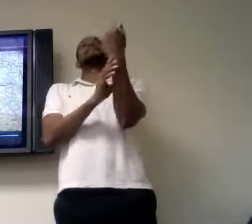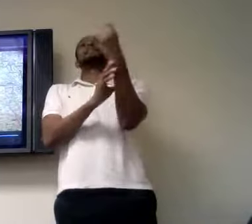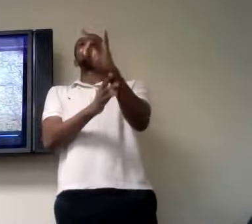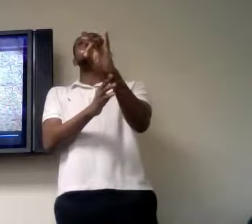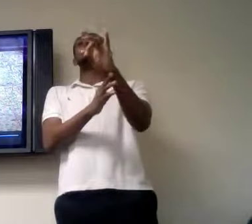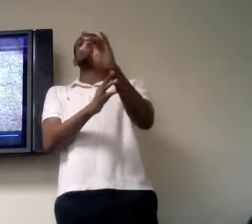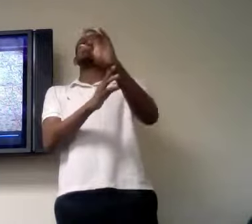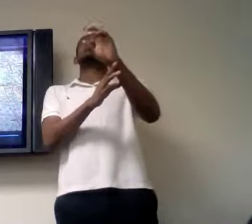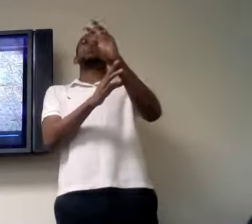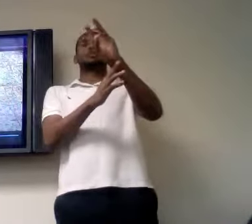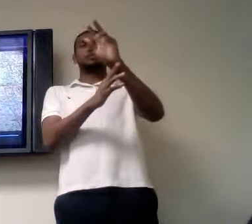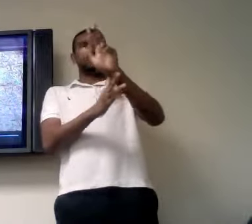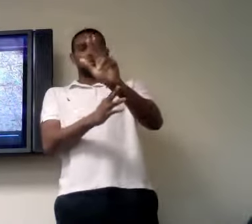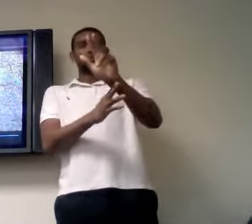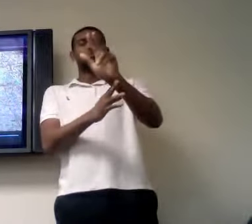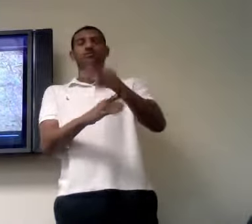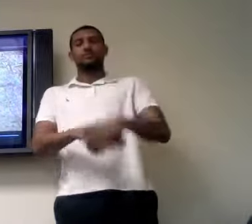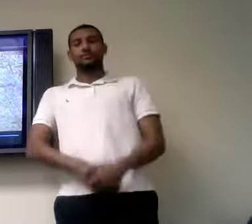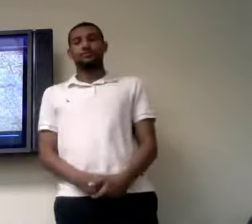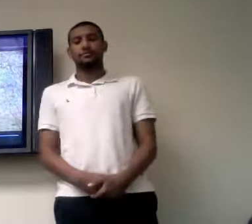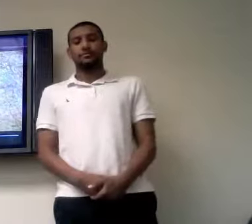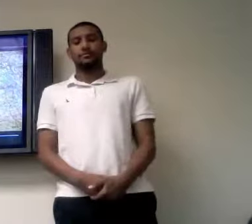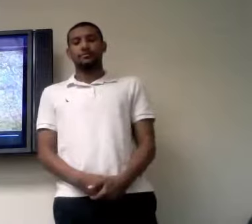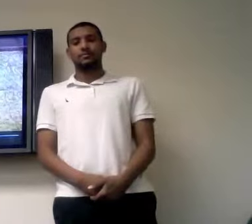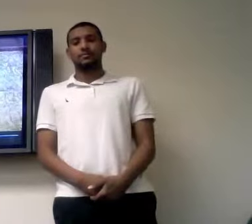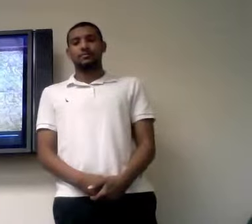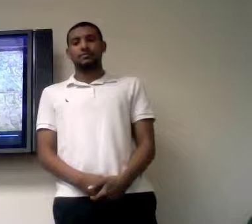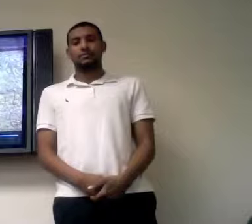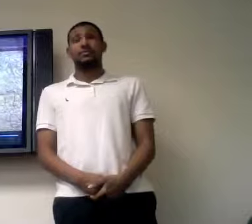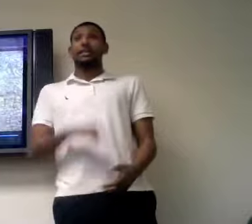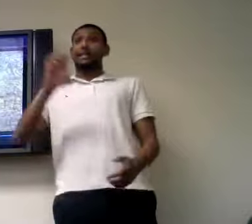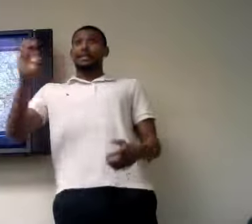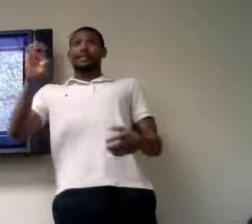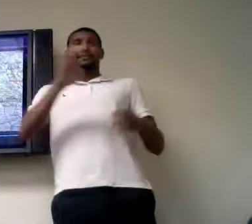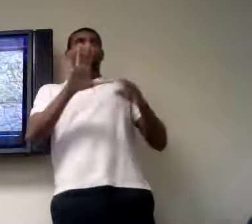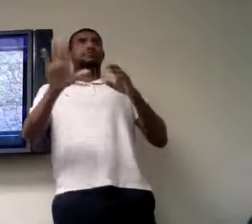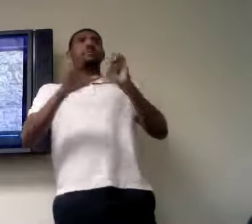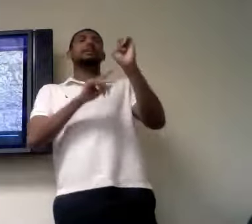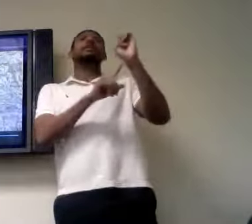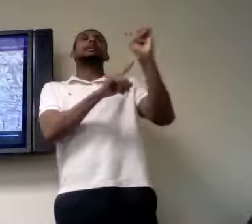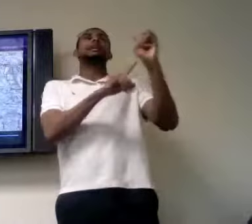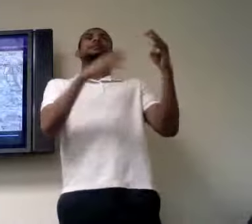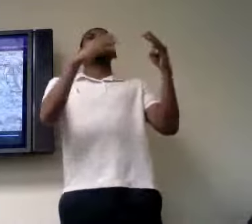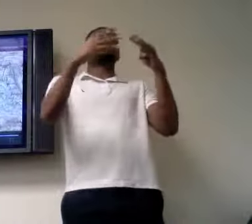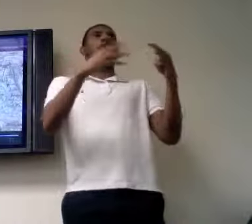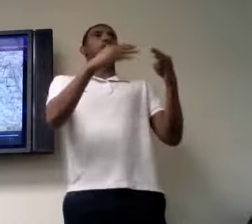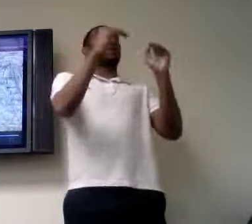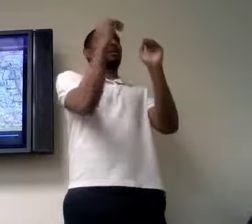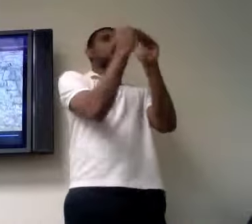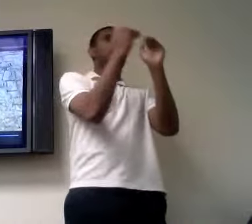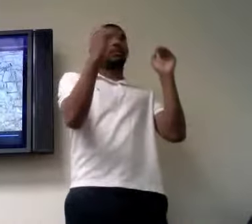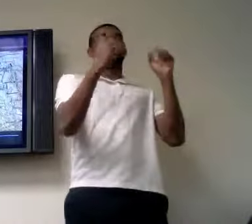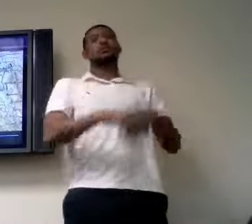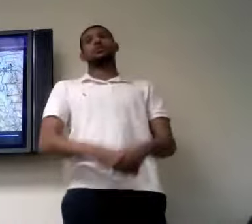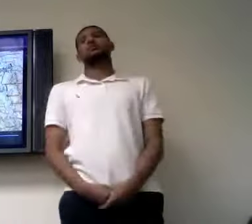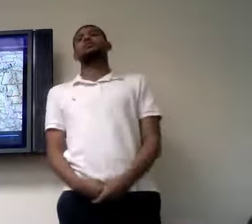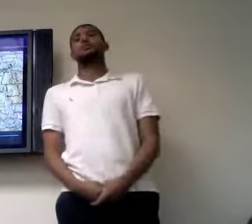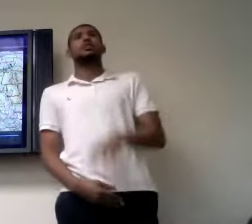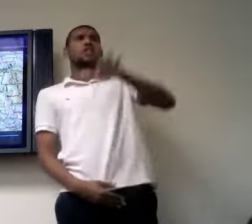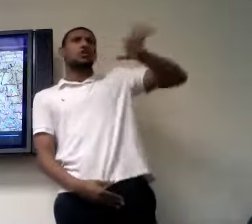Confederate armies fought to a bloody stalemate in the east. In and around Tennessee, however, mobile warfare was being conducted by